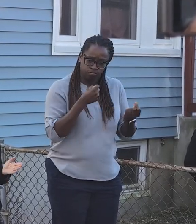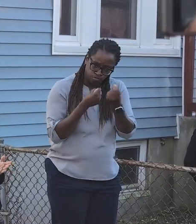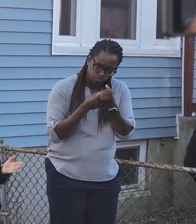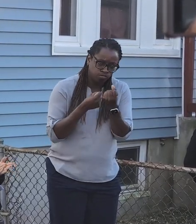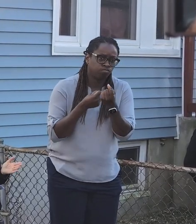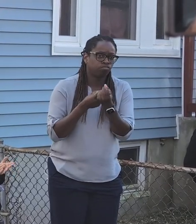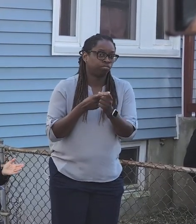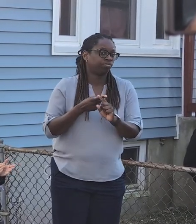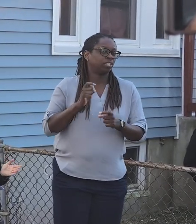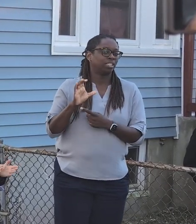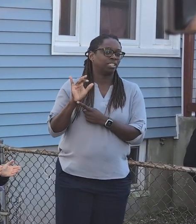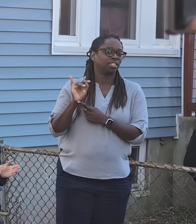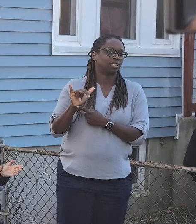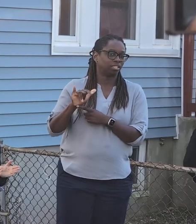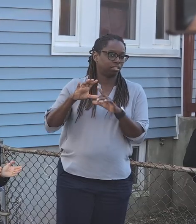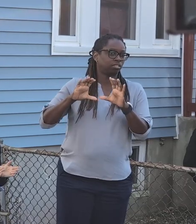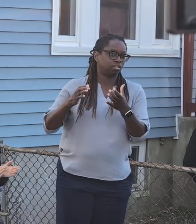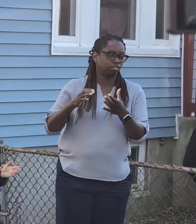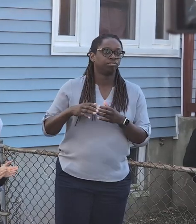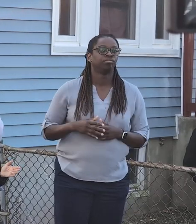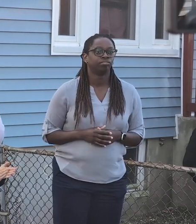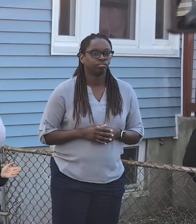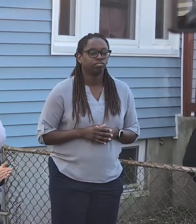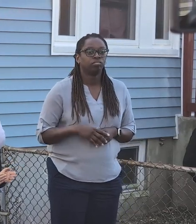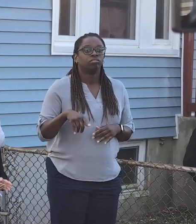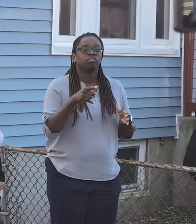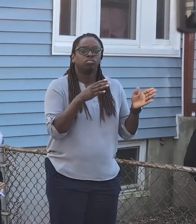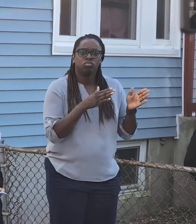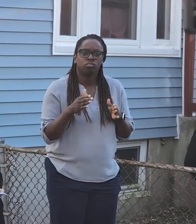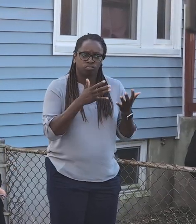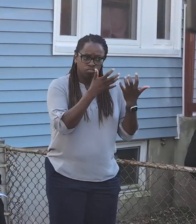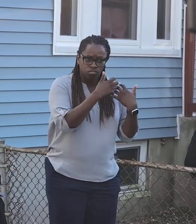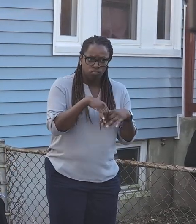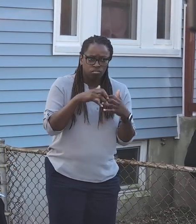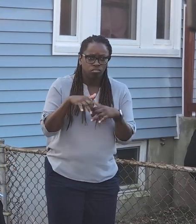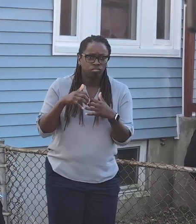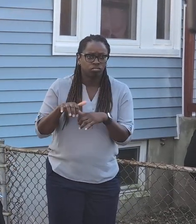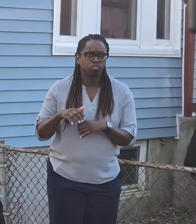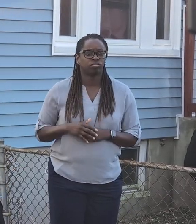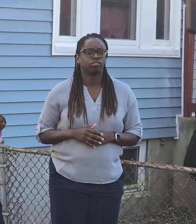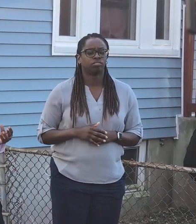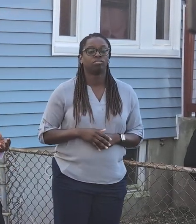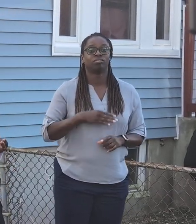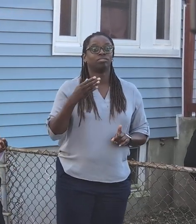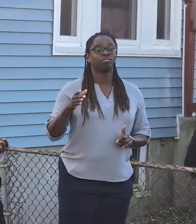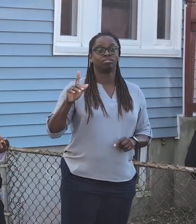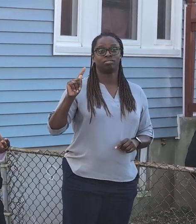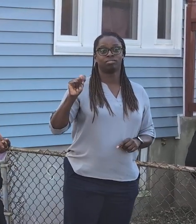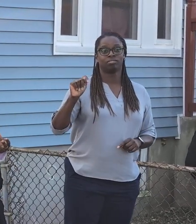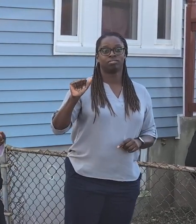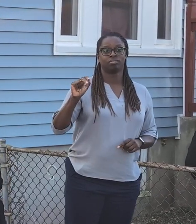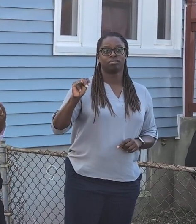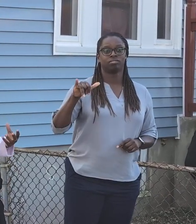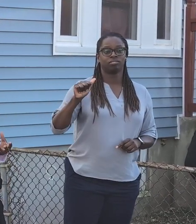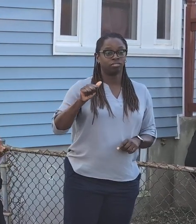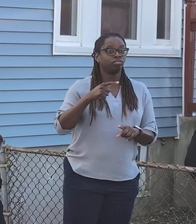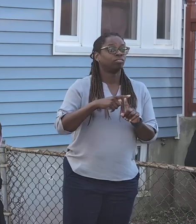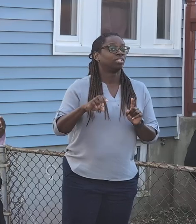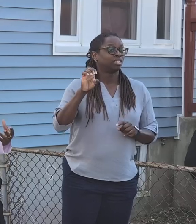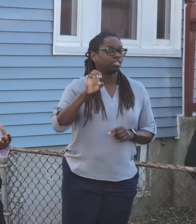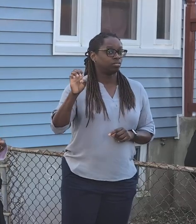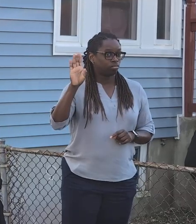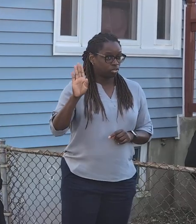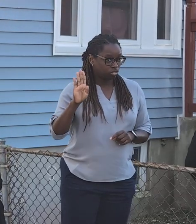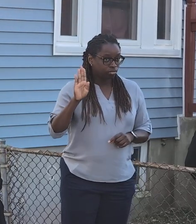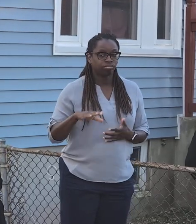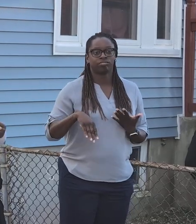to make this happen. And I see Tanya here from the East Boston CDC and the Blue Line portfolio, that partnership with the